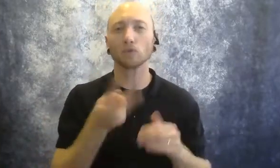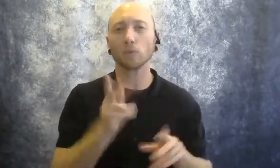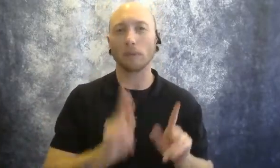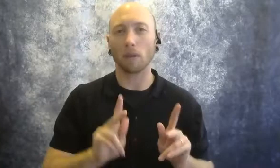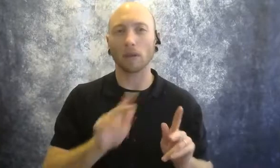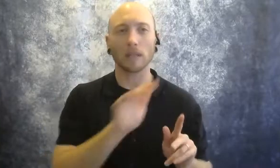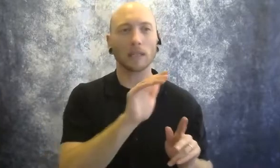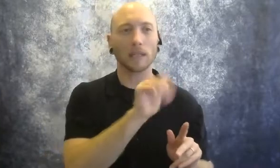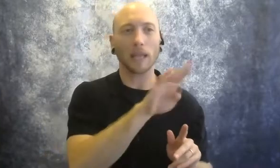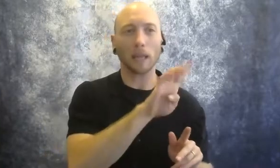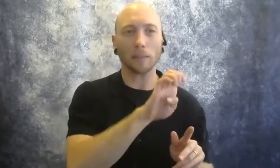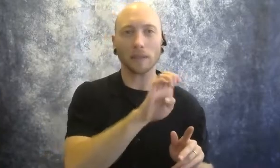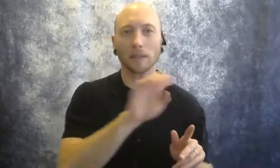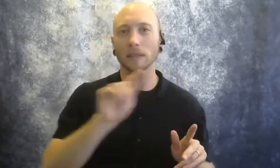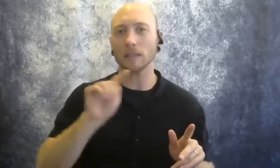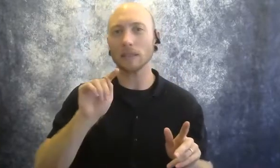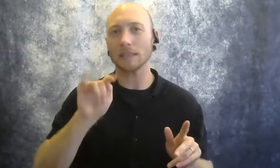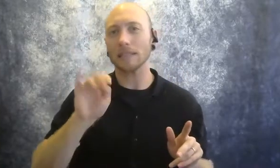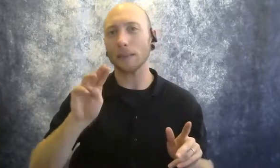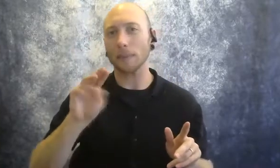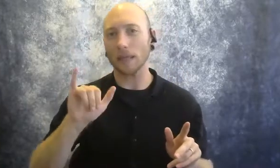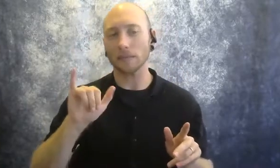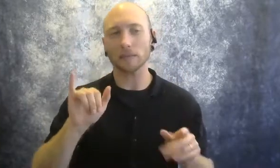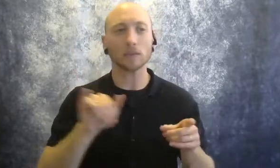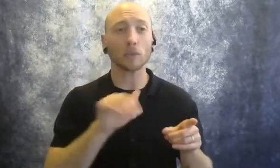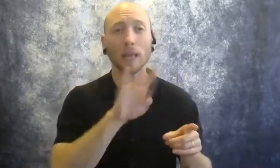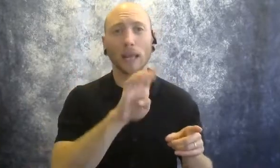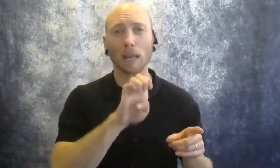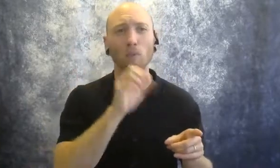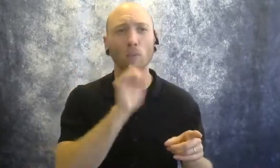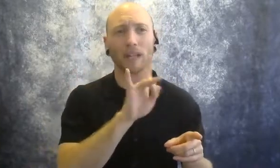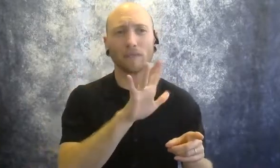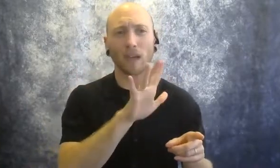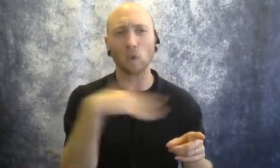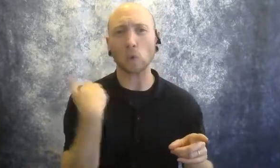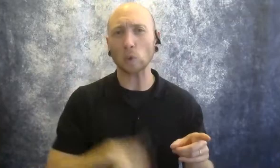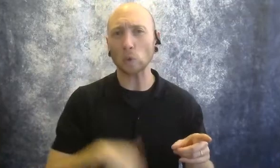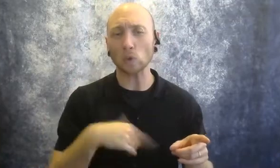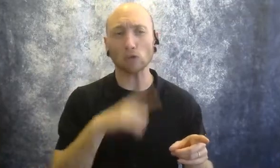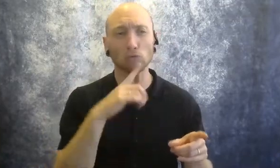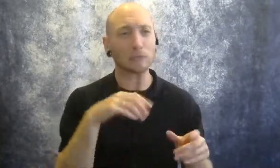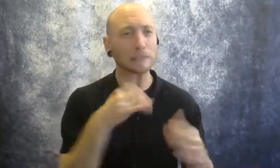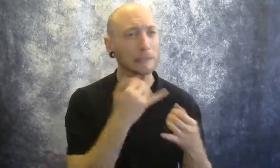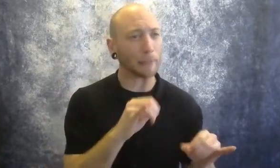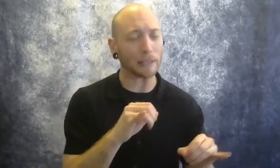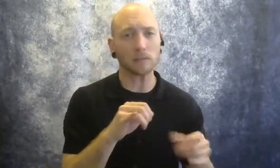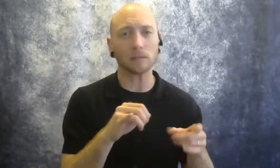about Timmy and Abe, okay? Abe was fiercely independent, even at the age of 85. But